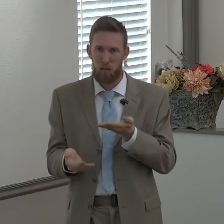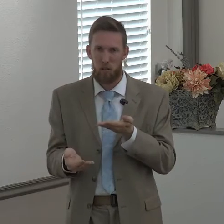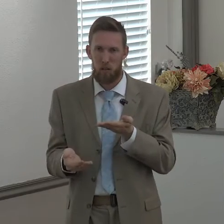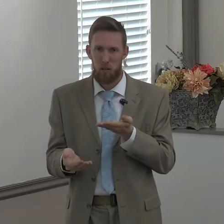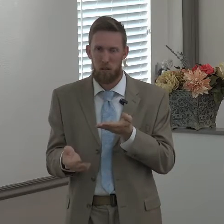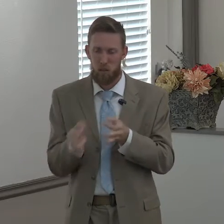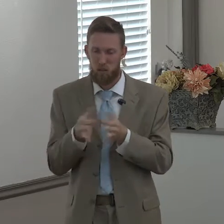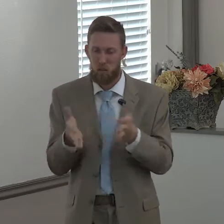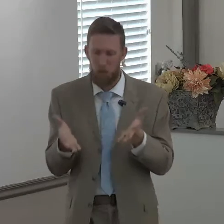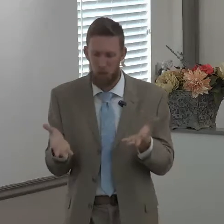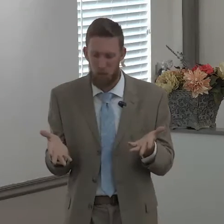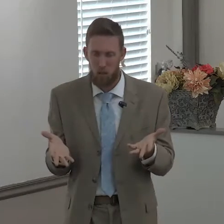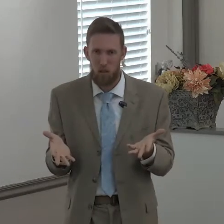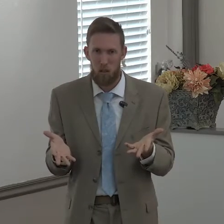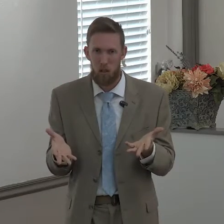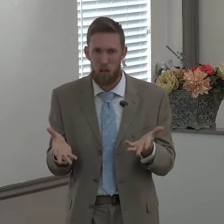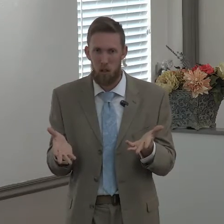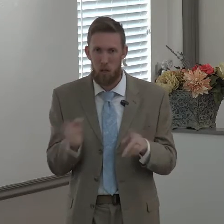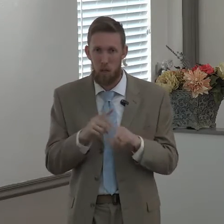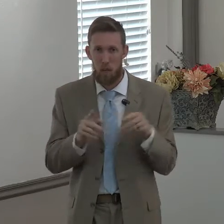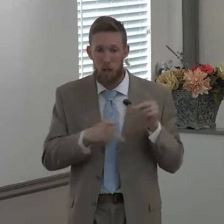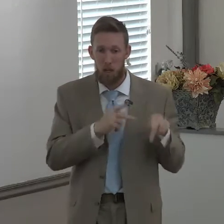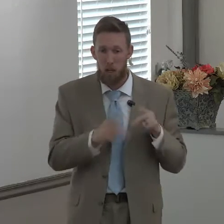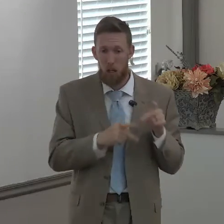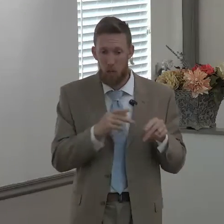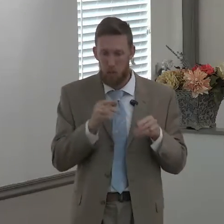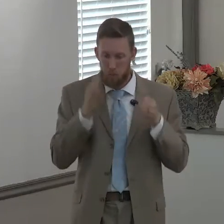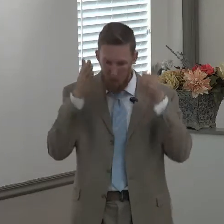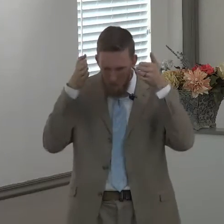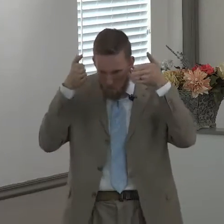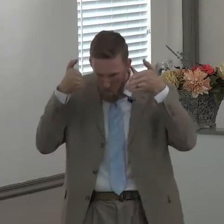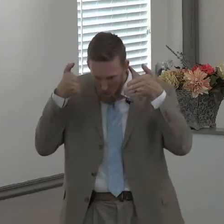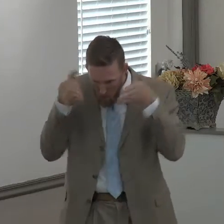It's not astronomical.